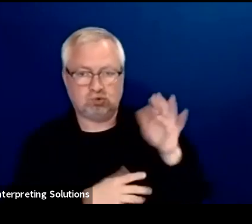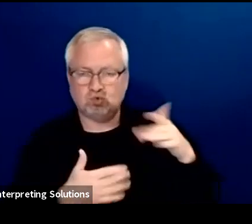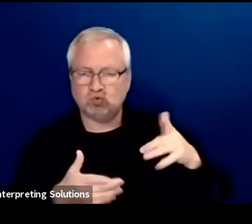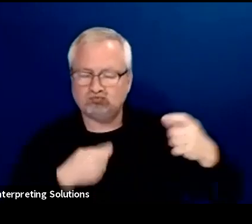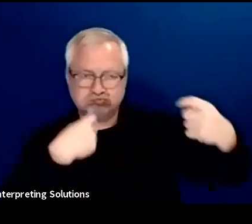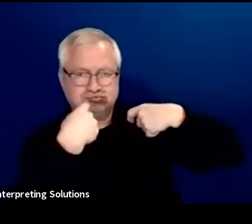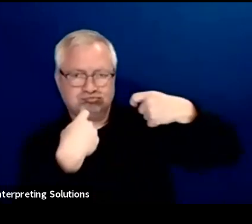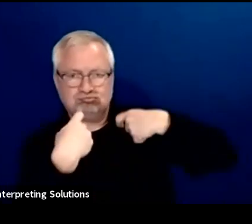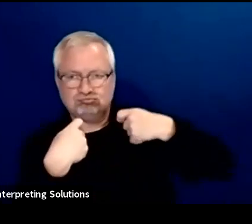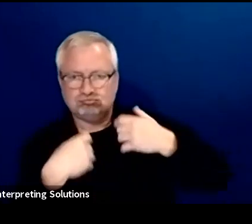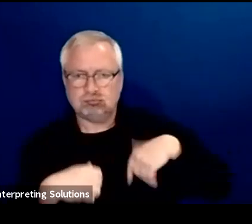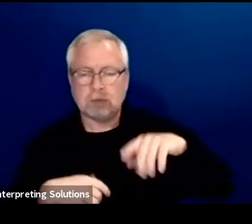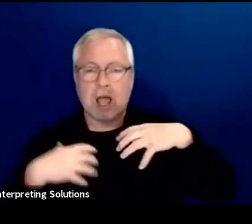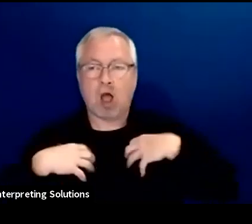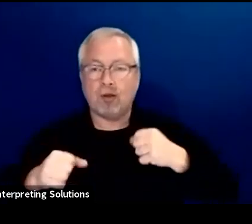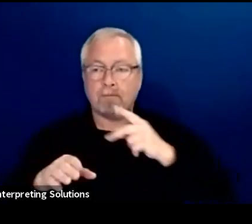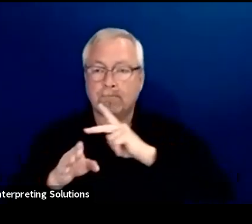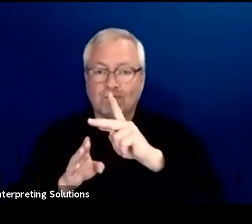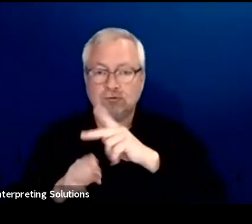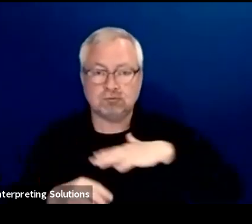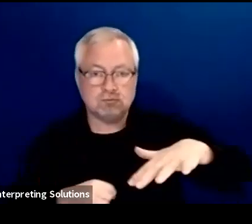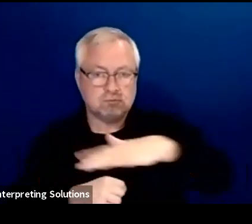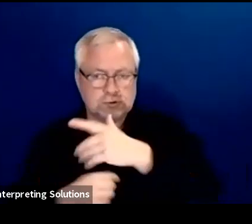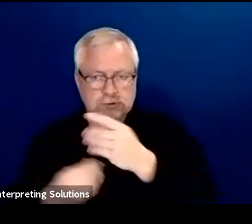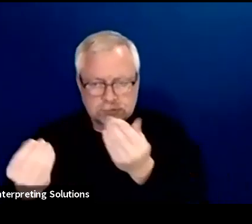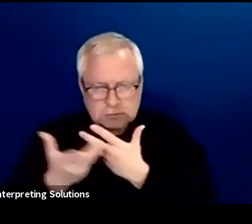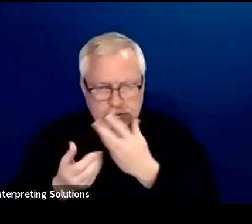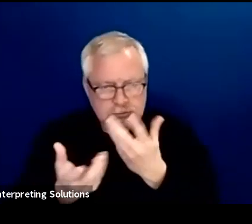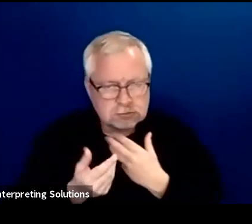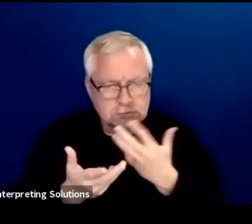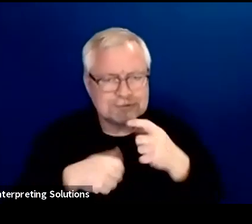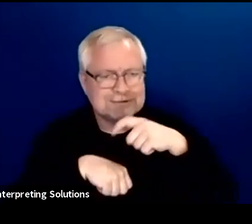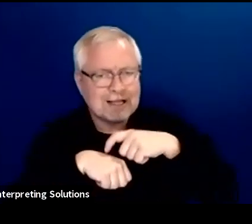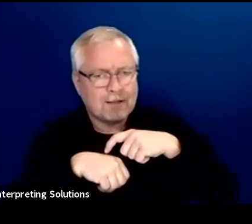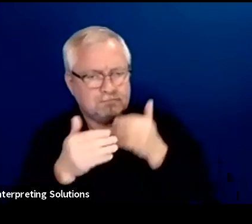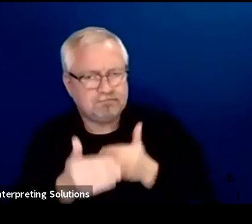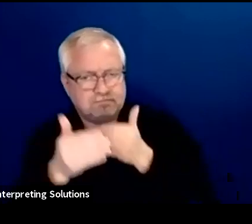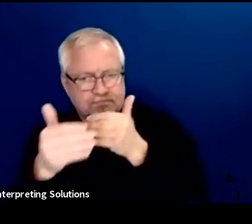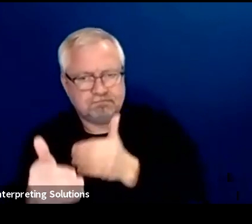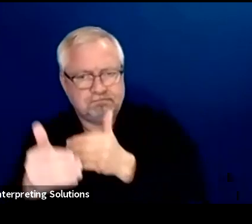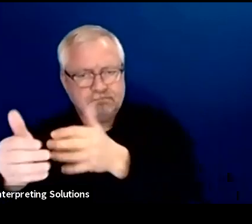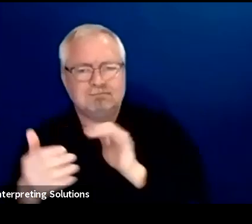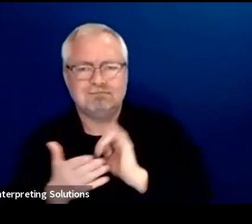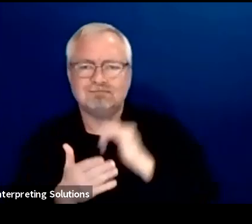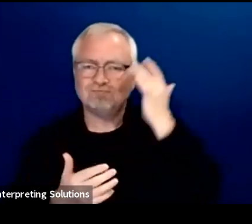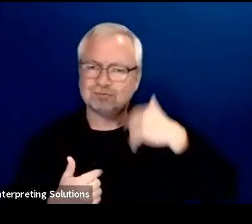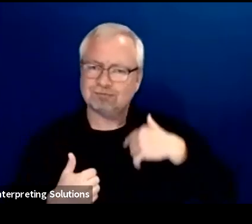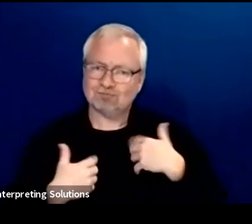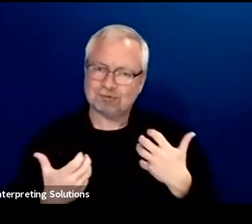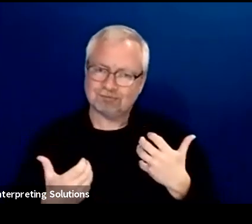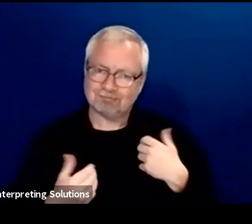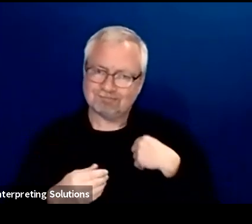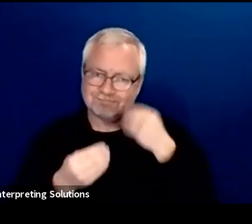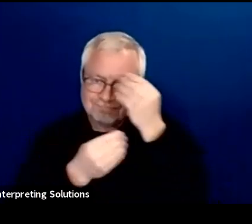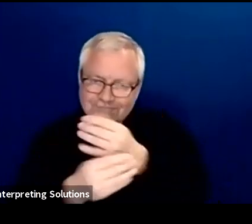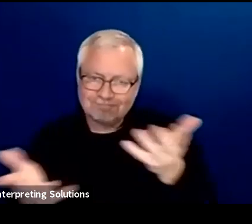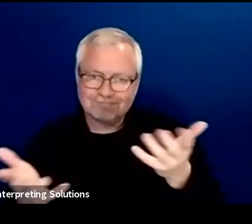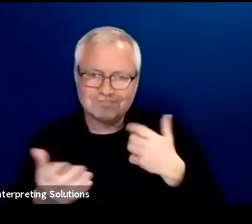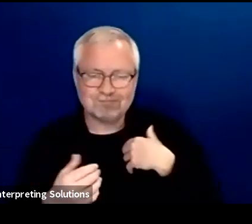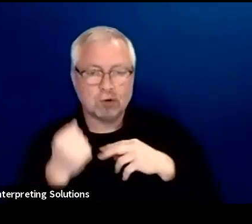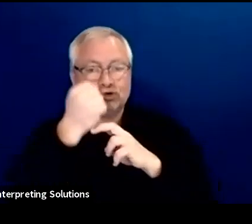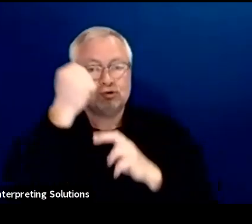be creative about it. It's why I keep pushing what the bridge looks like on this, again, it's not there yet, but it is hopeful